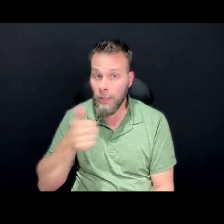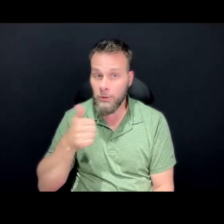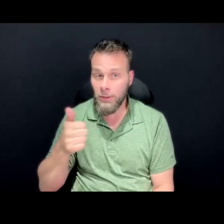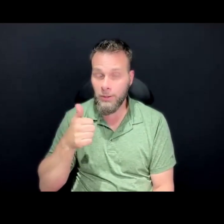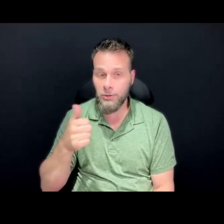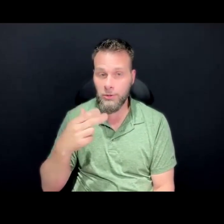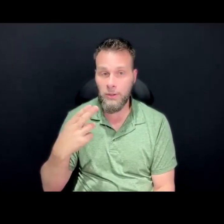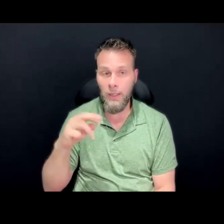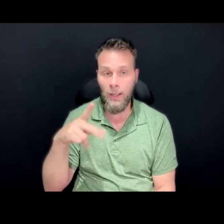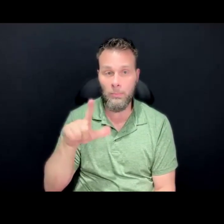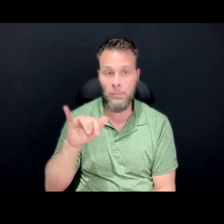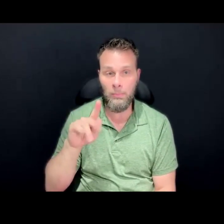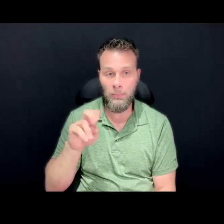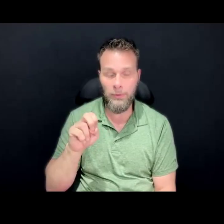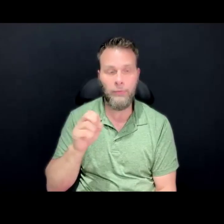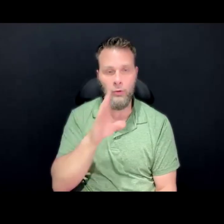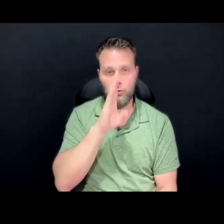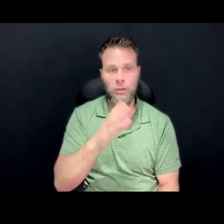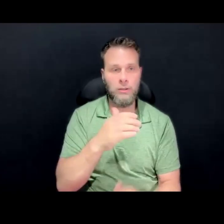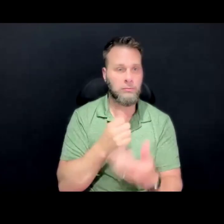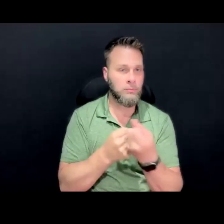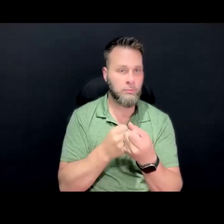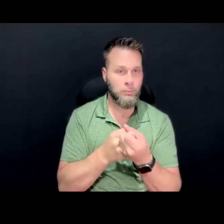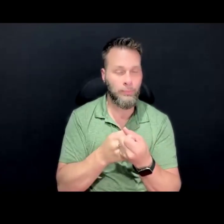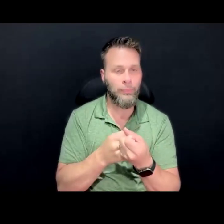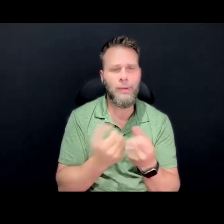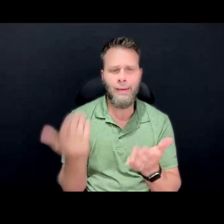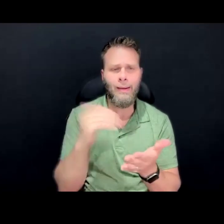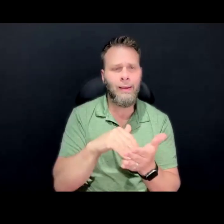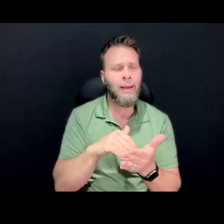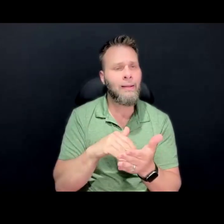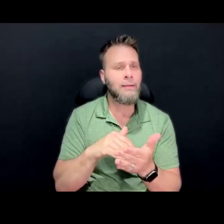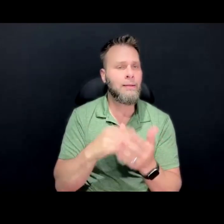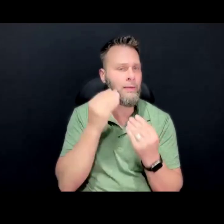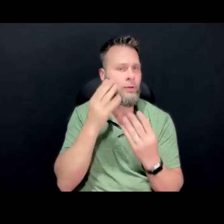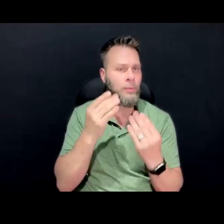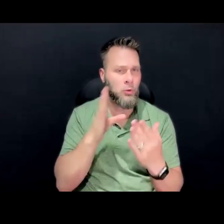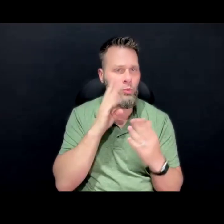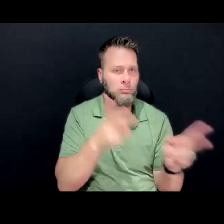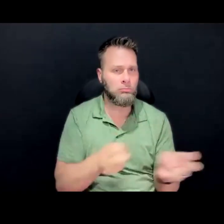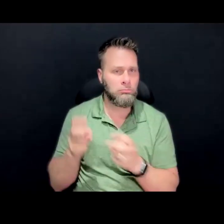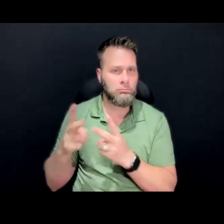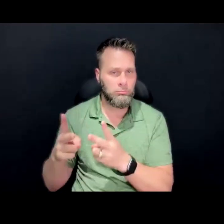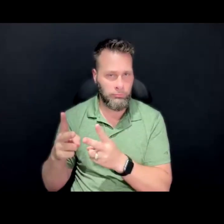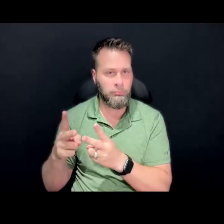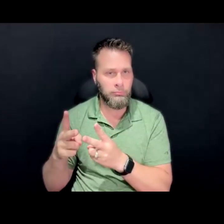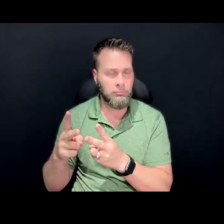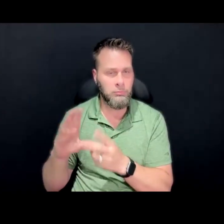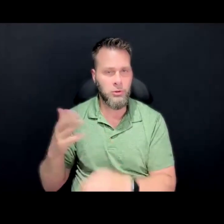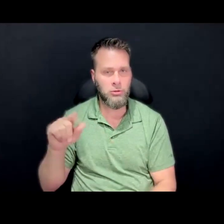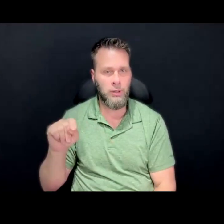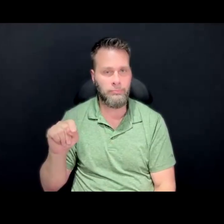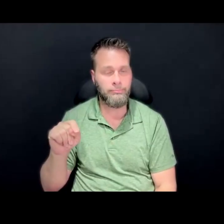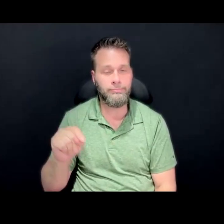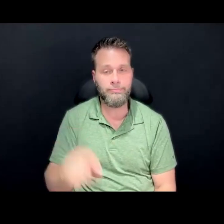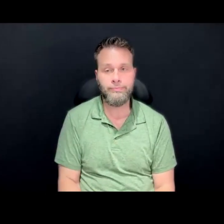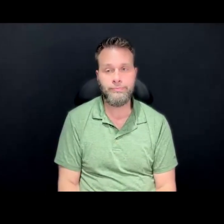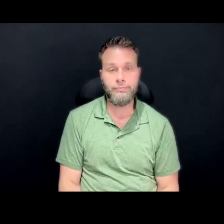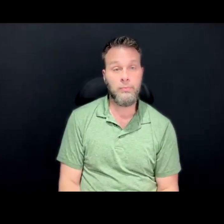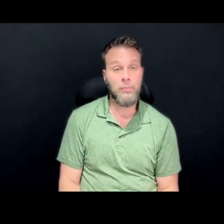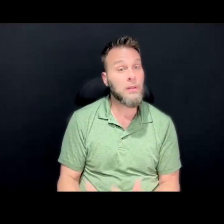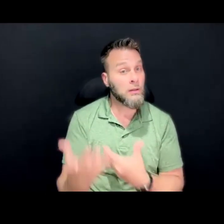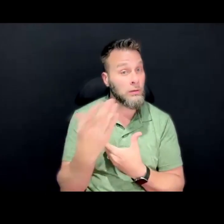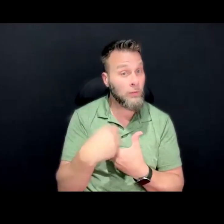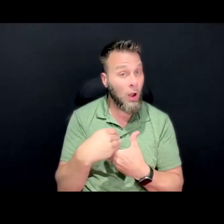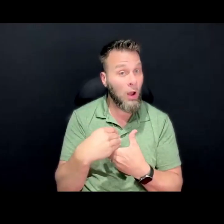support. We'll place those resources again in the chat now. To participate, please add